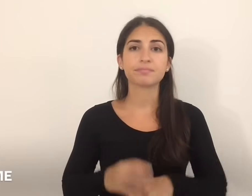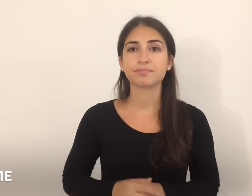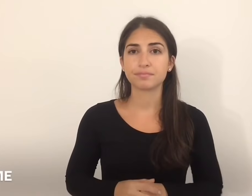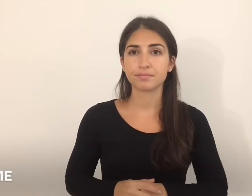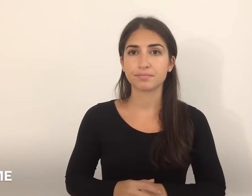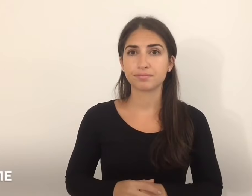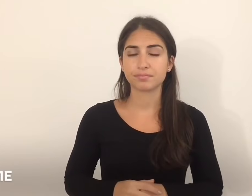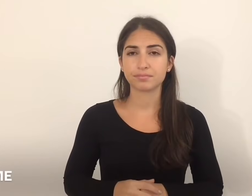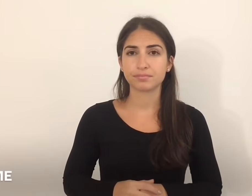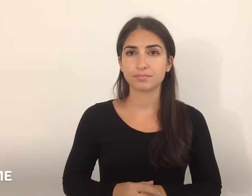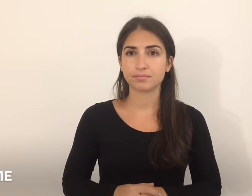Time.